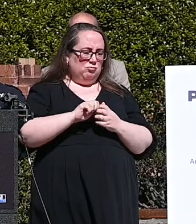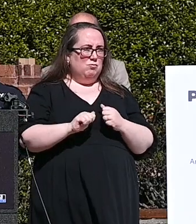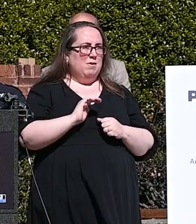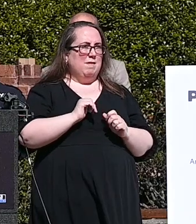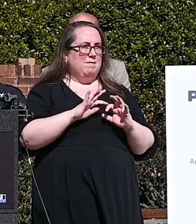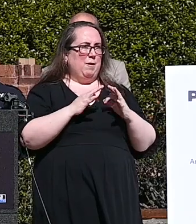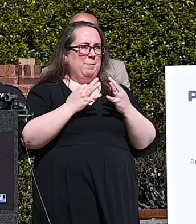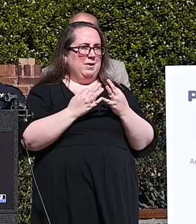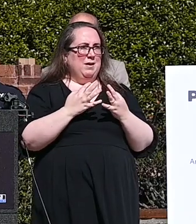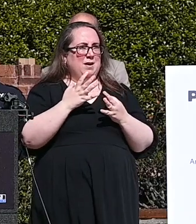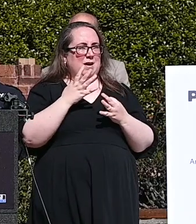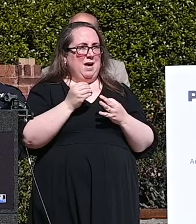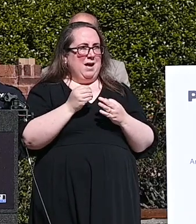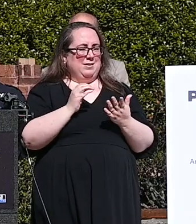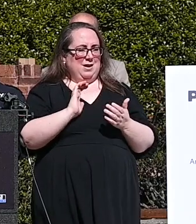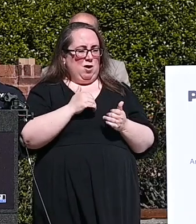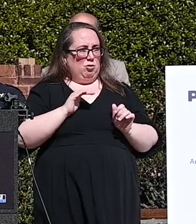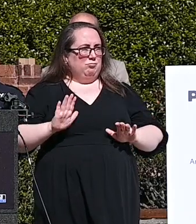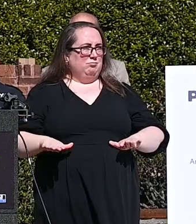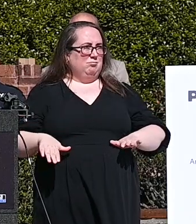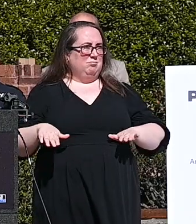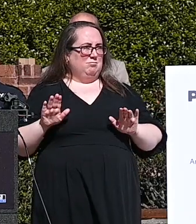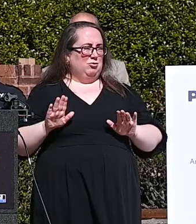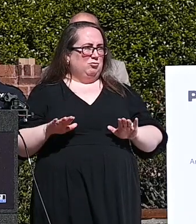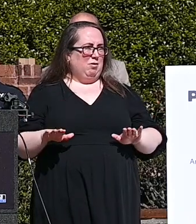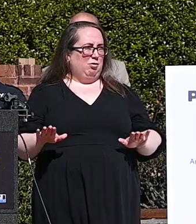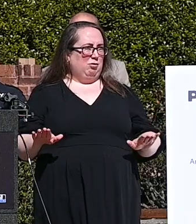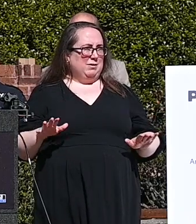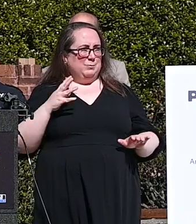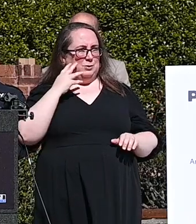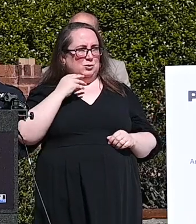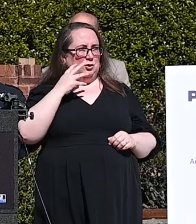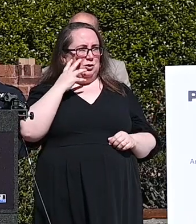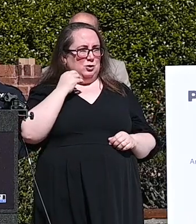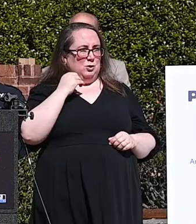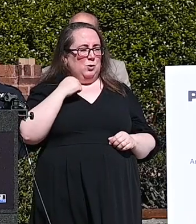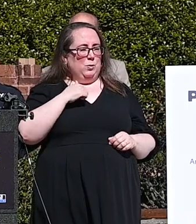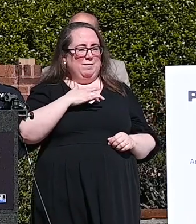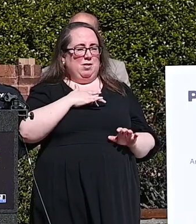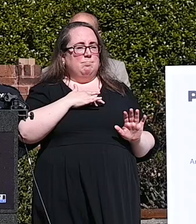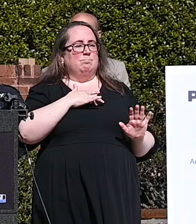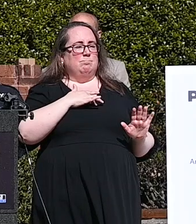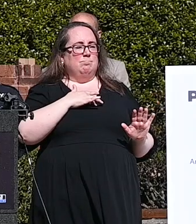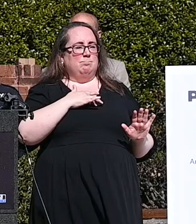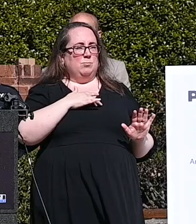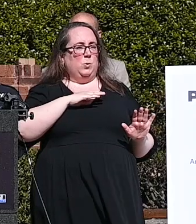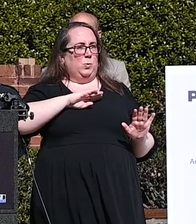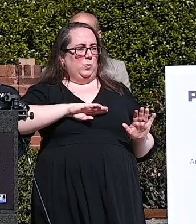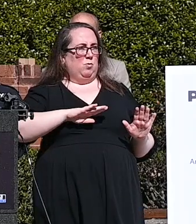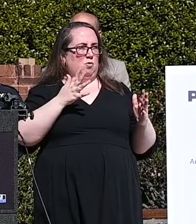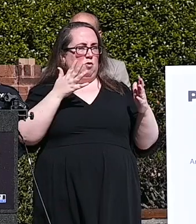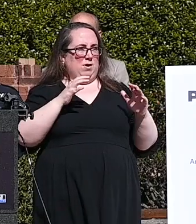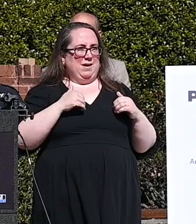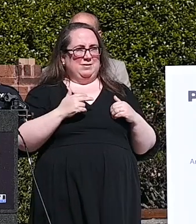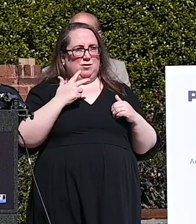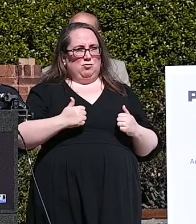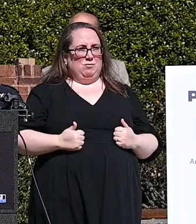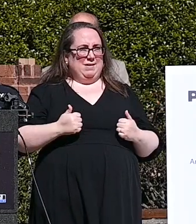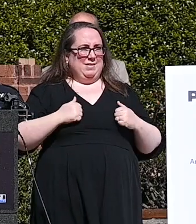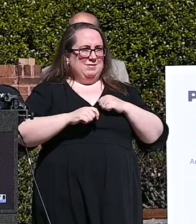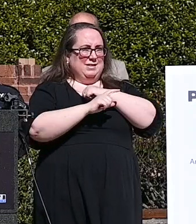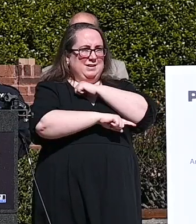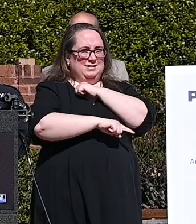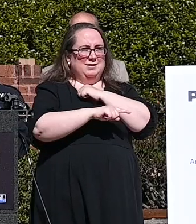family and our childhoods. We were relieved to learn that he has been serving 3 life sentences since 1978 for